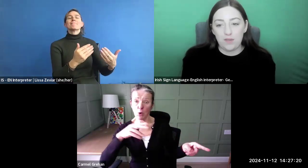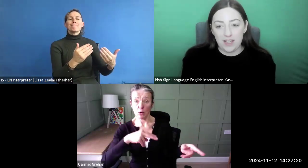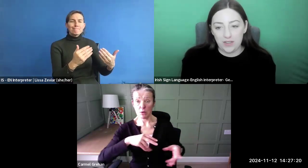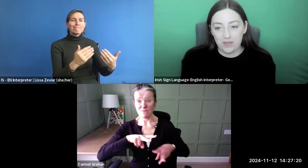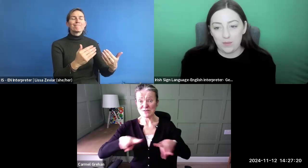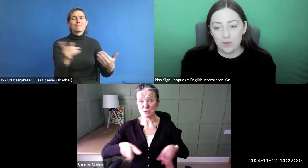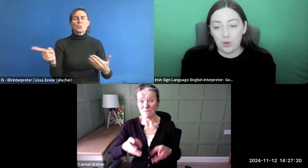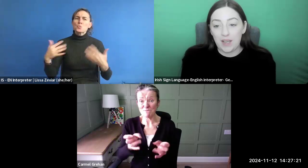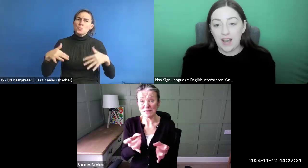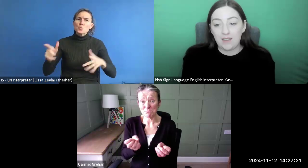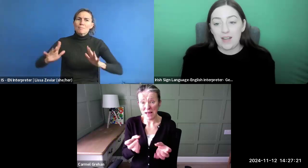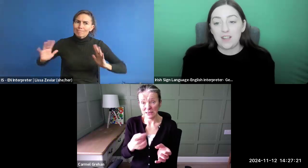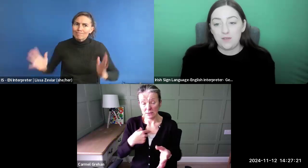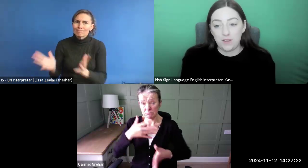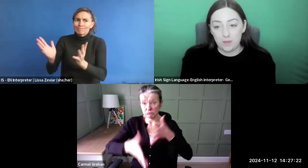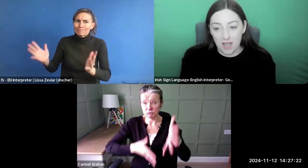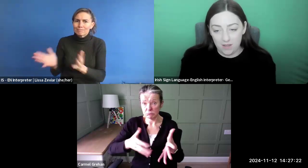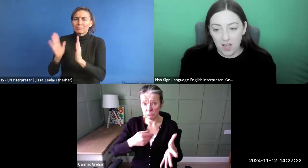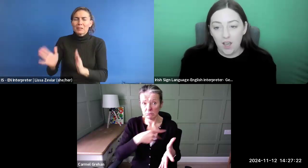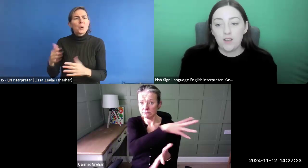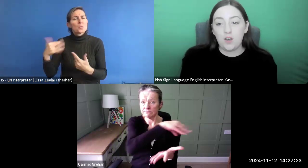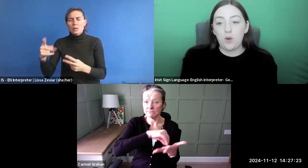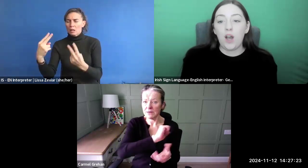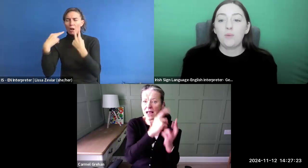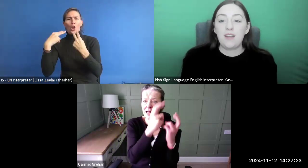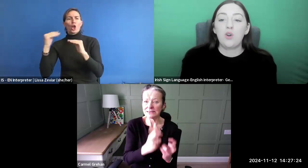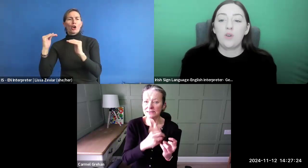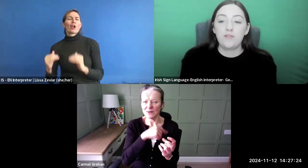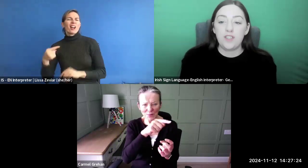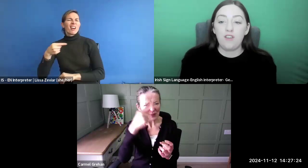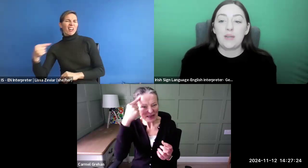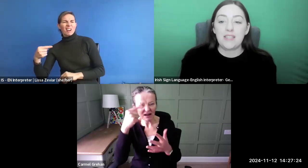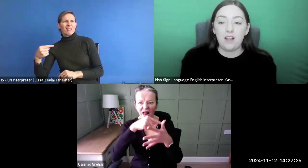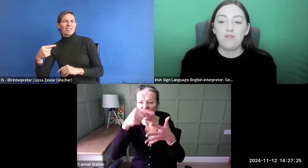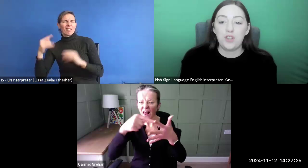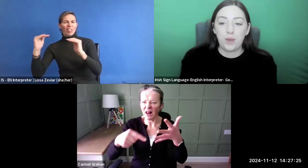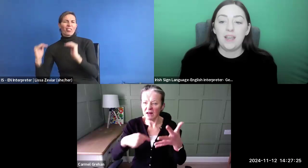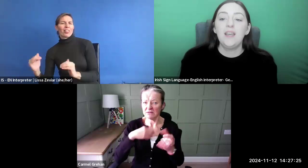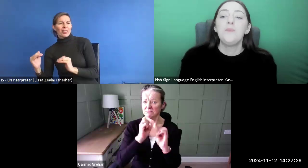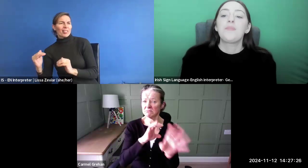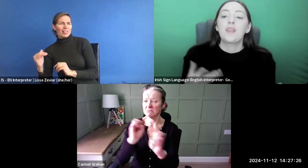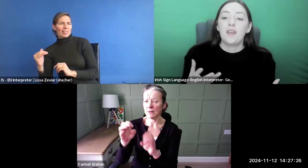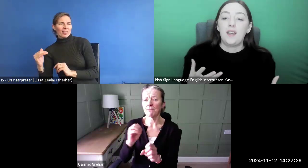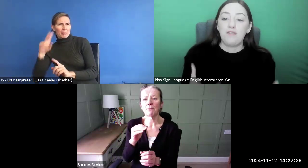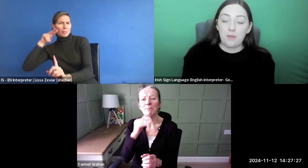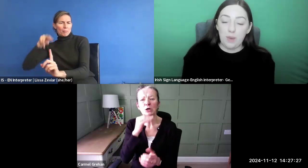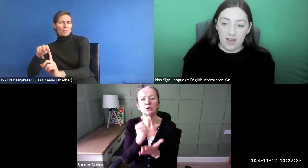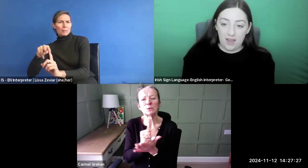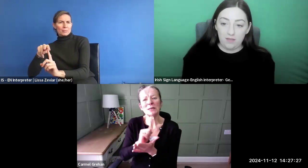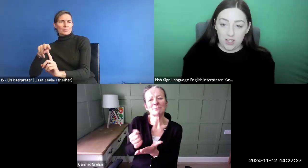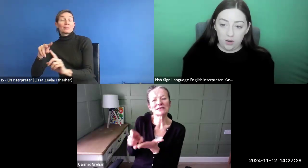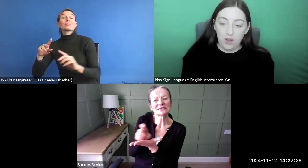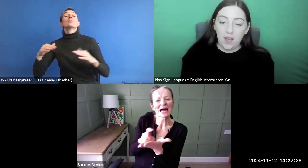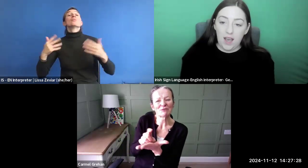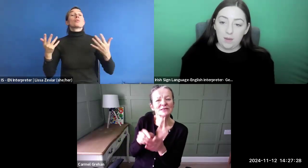that motivation. Some of them were had negative views of themselves. So I would then record a video of myself doing a